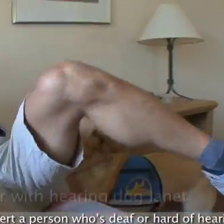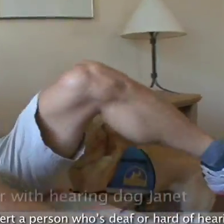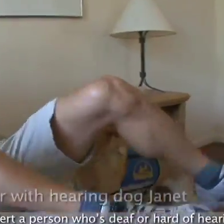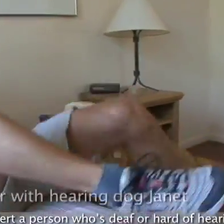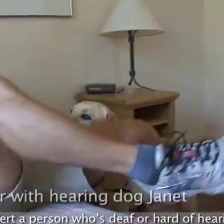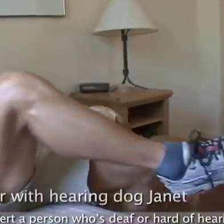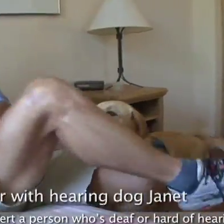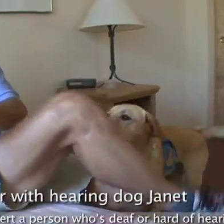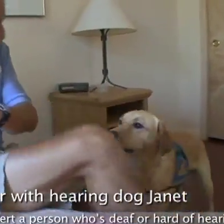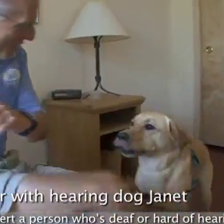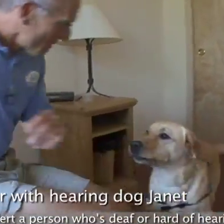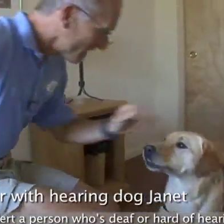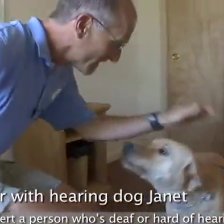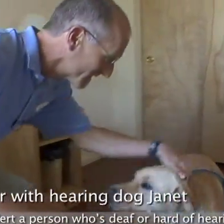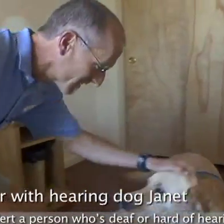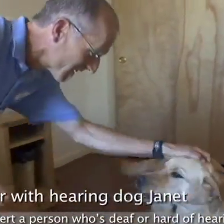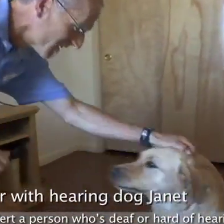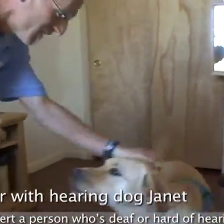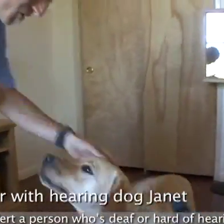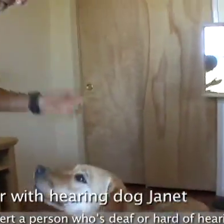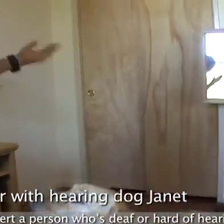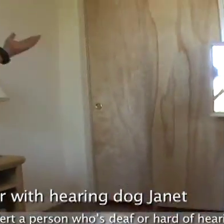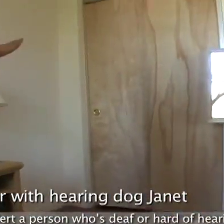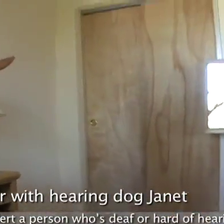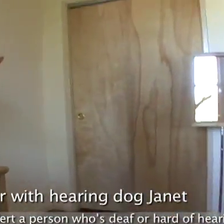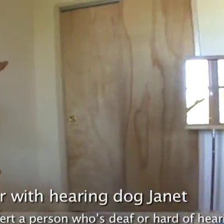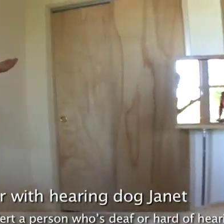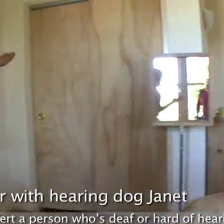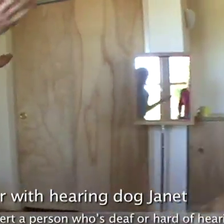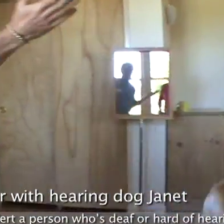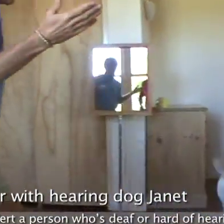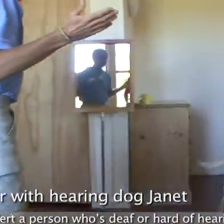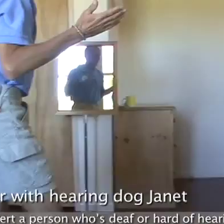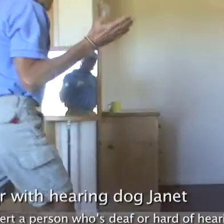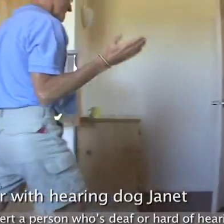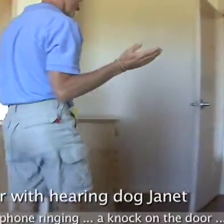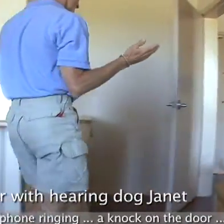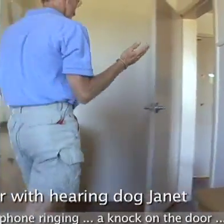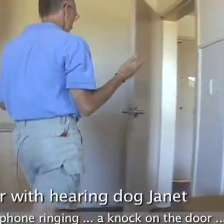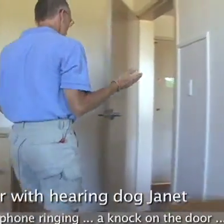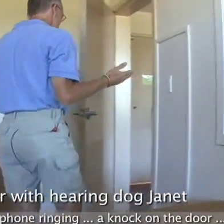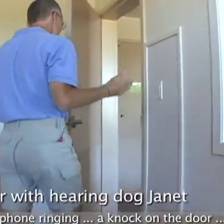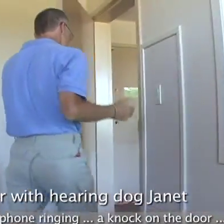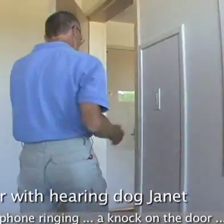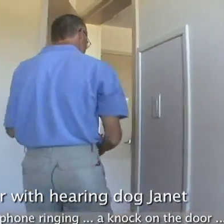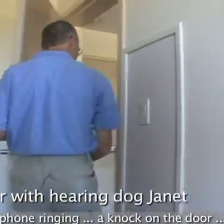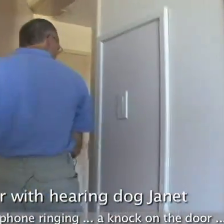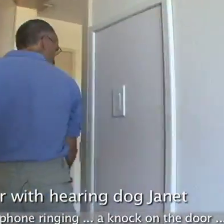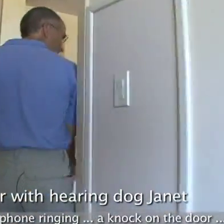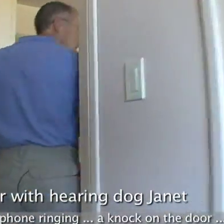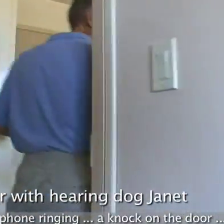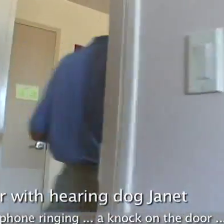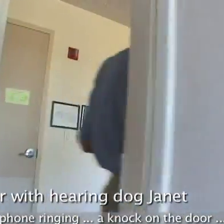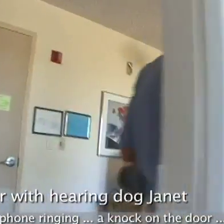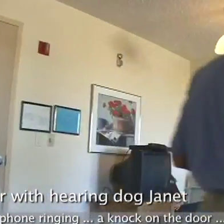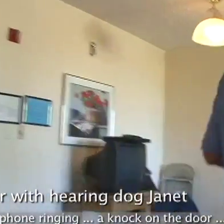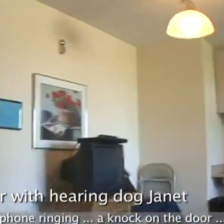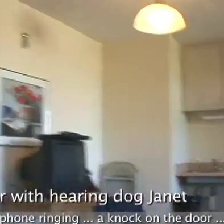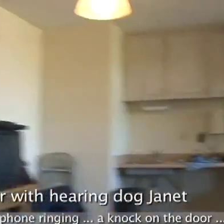hard of hearing to sounds in the house and in their environment. So a phone ringing, a knock on the door, a child calling